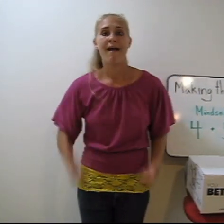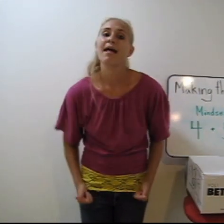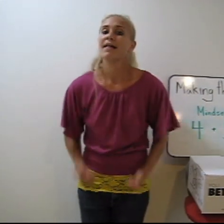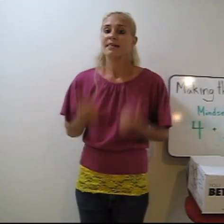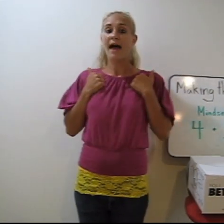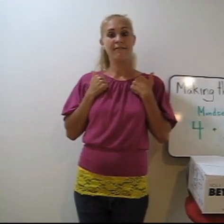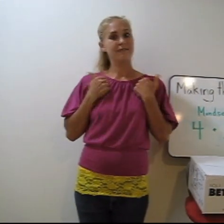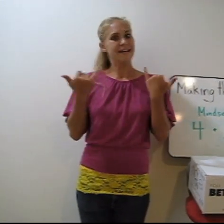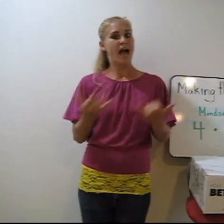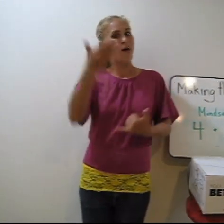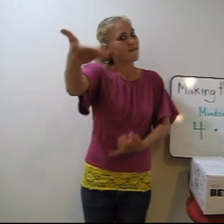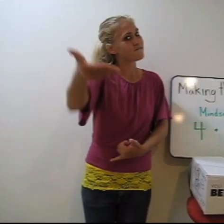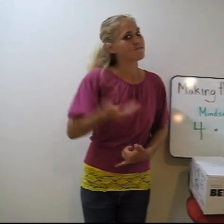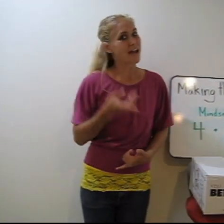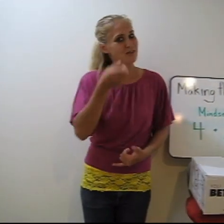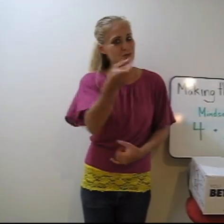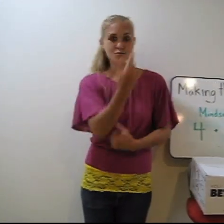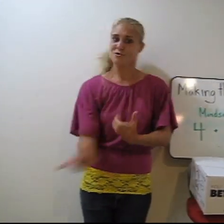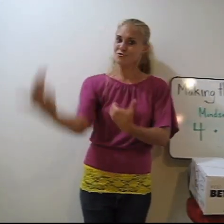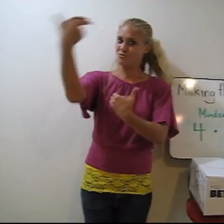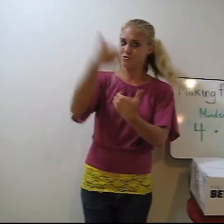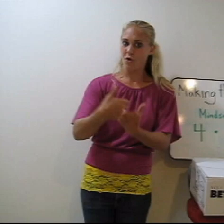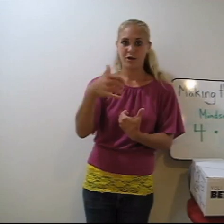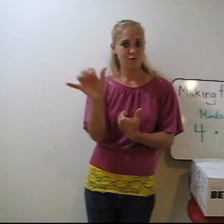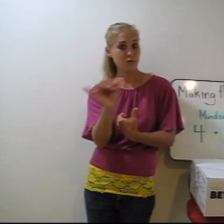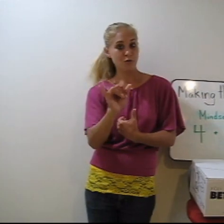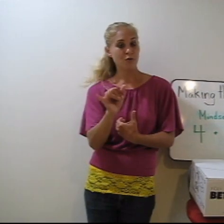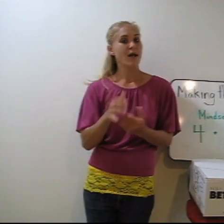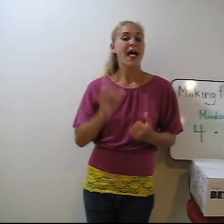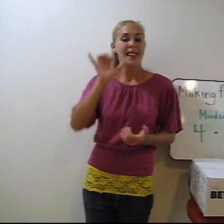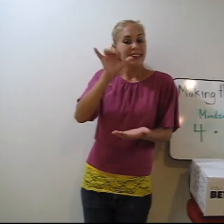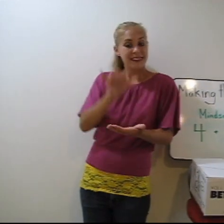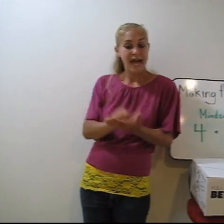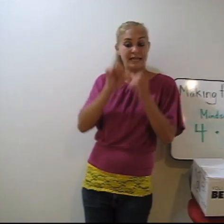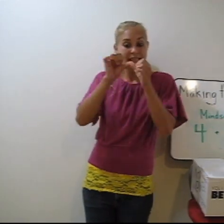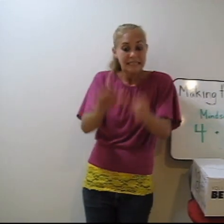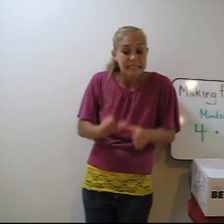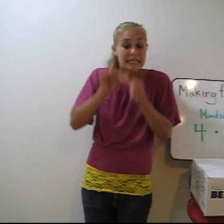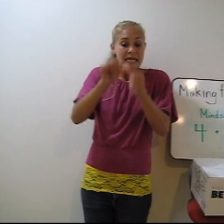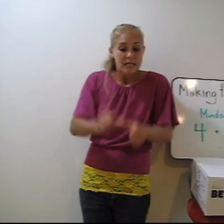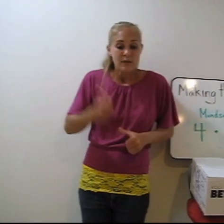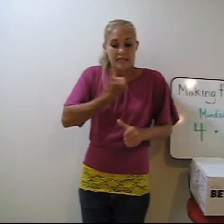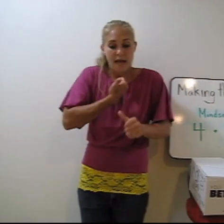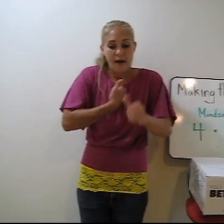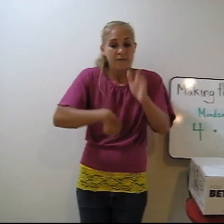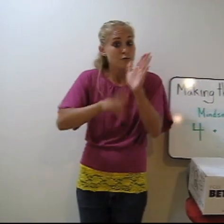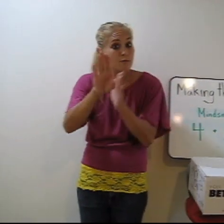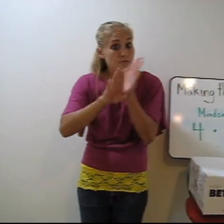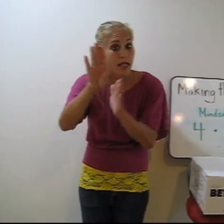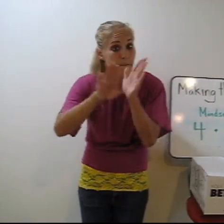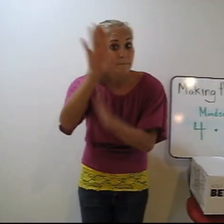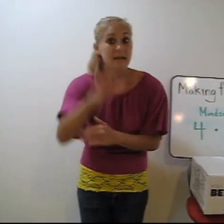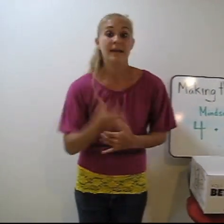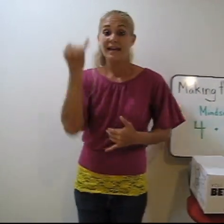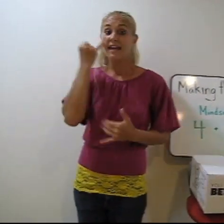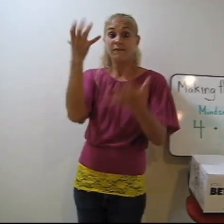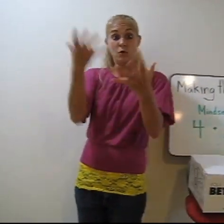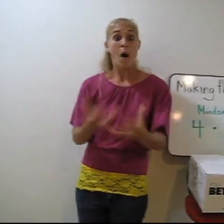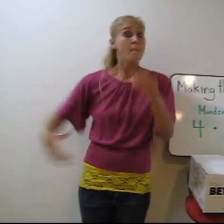invite you on such a journey, the journey of continuous personal development. If you want anything more in life,